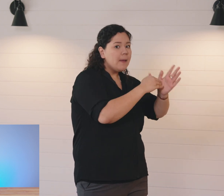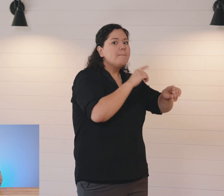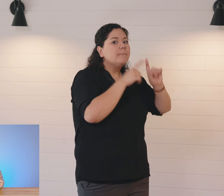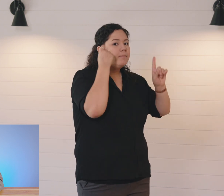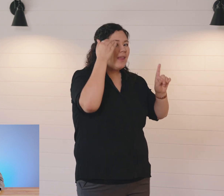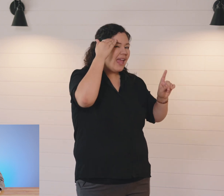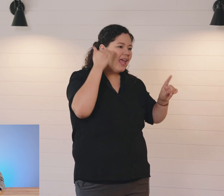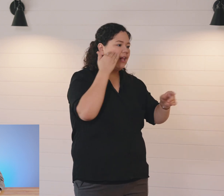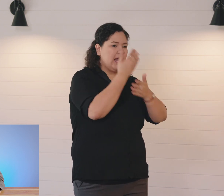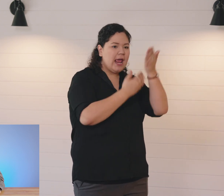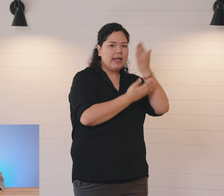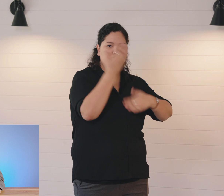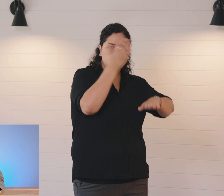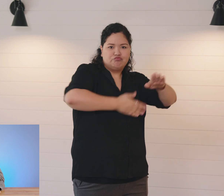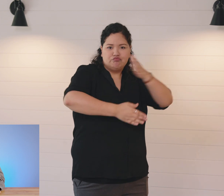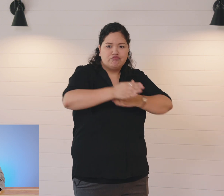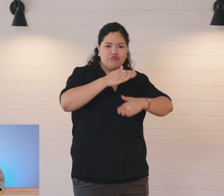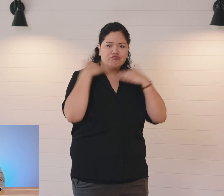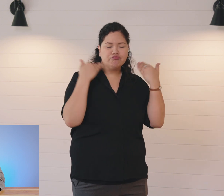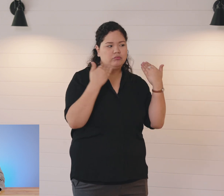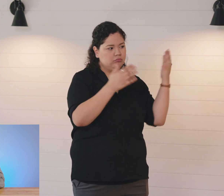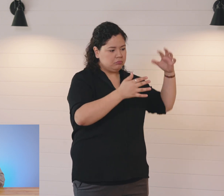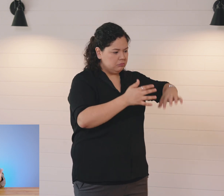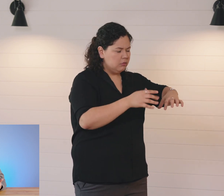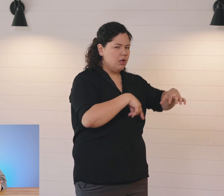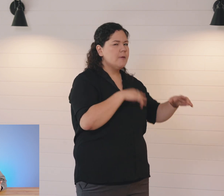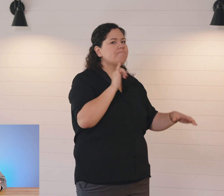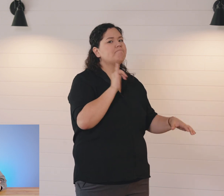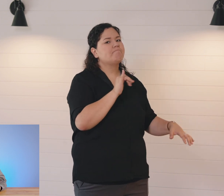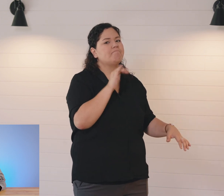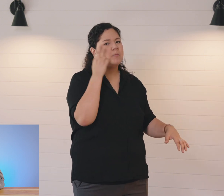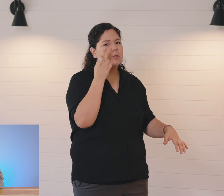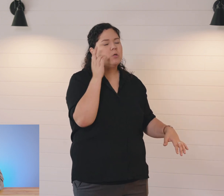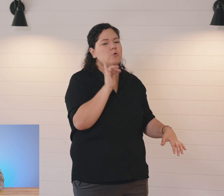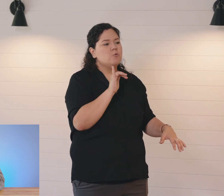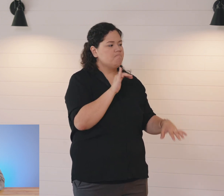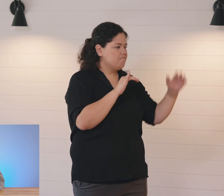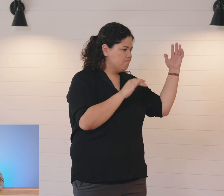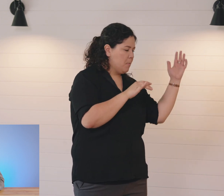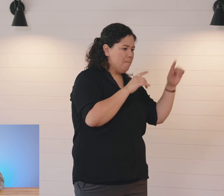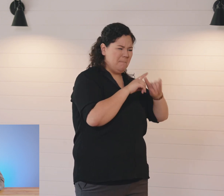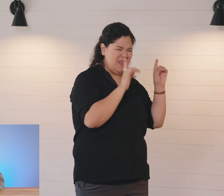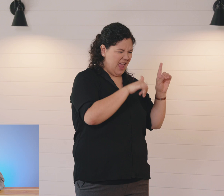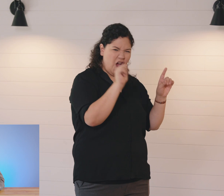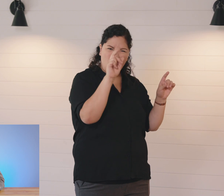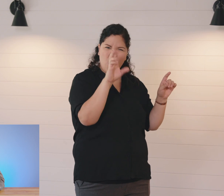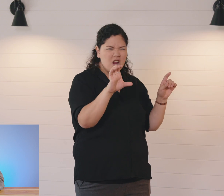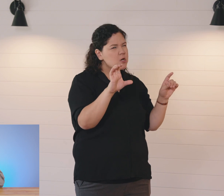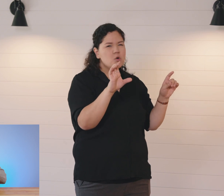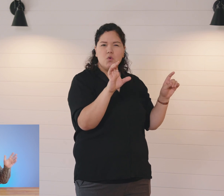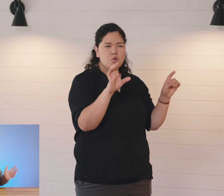This can't be a good thing. And so they prop him back up and they realize, though, that as soon as this ark came into their